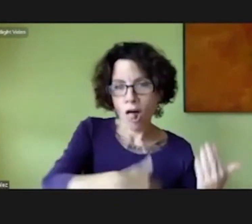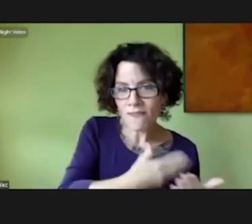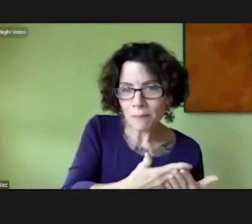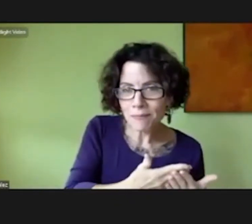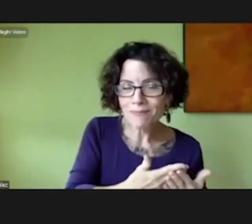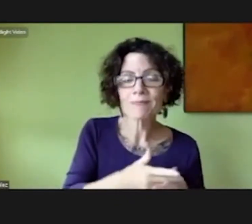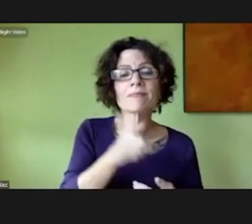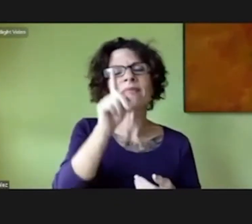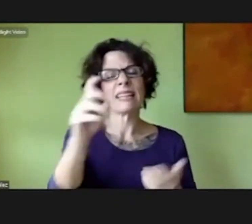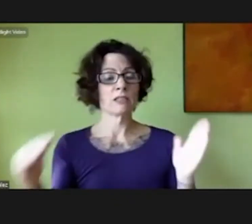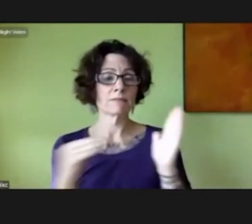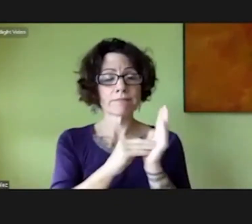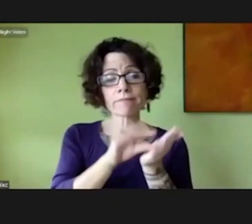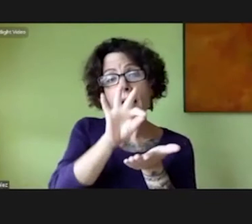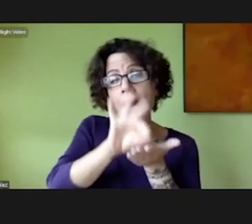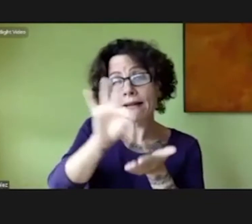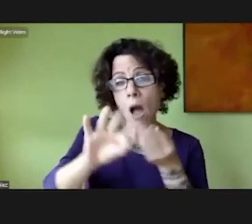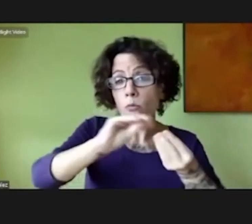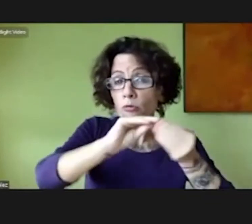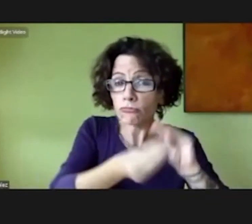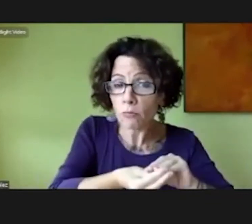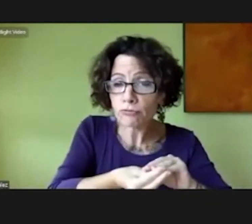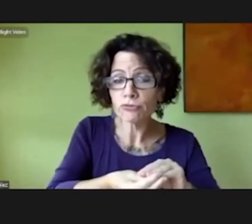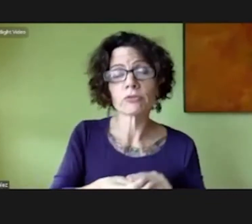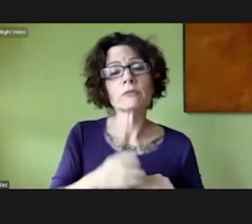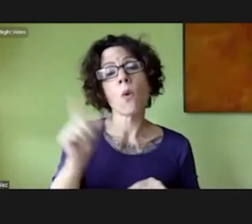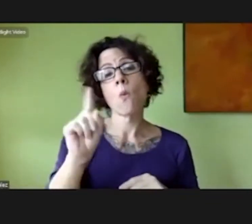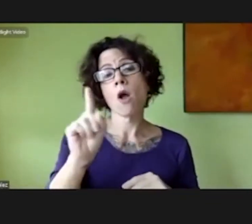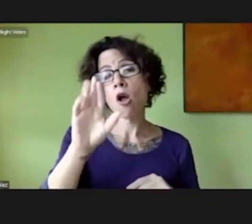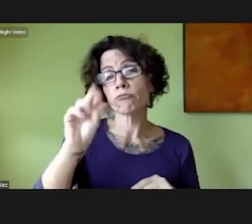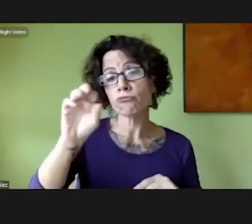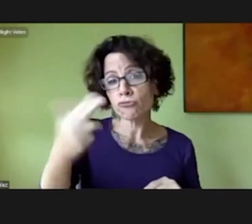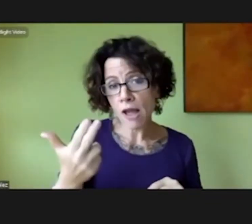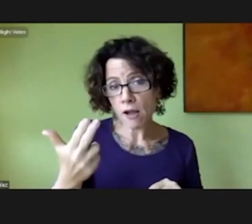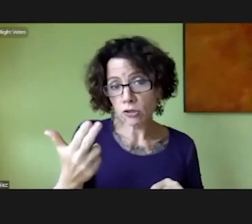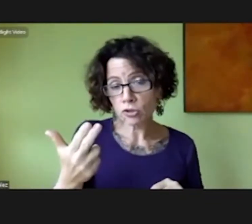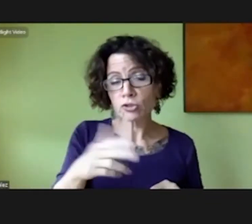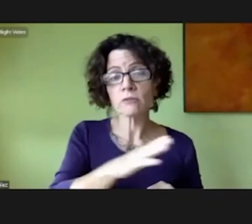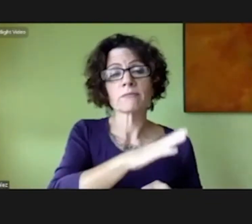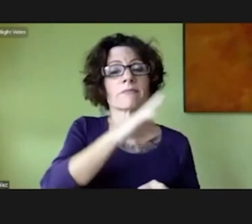That includes your bank accounts, your checking account, all of them.